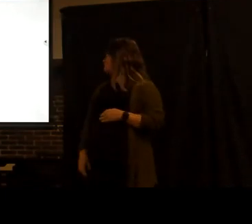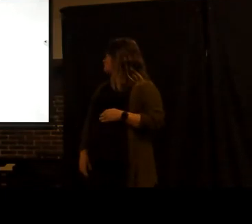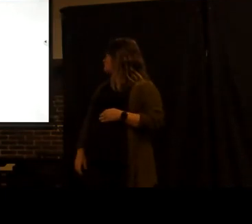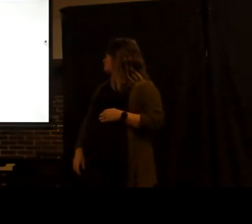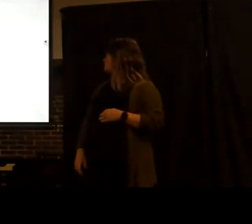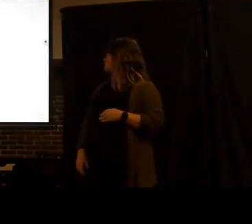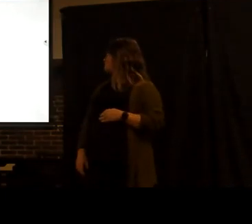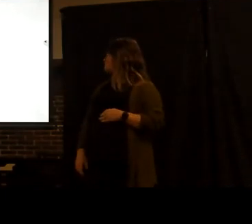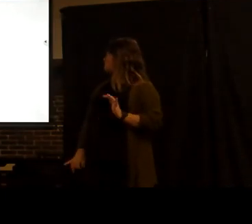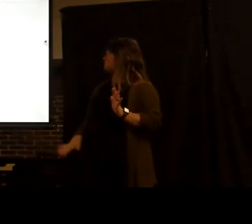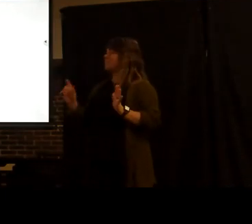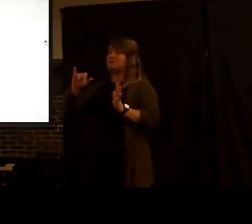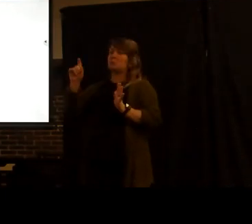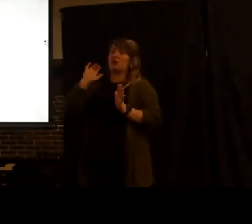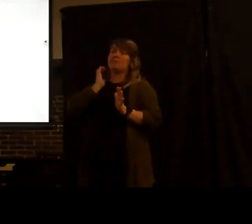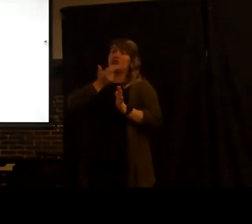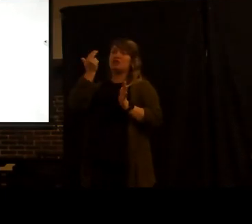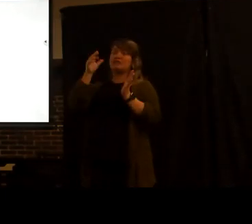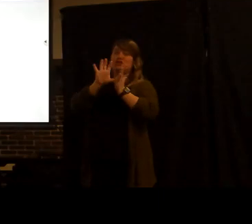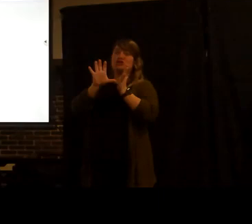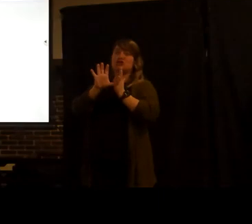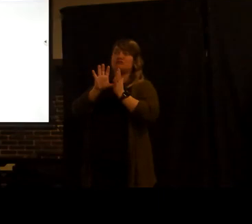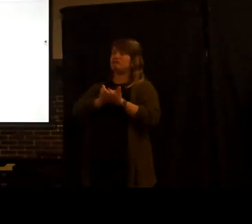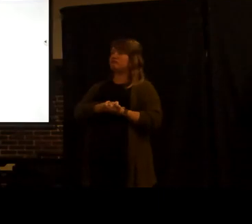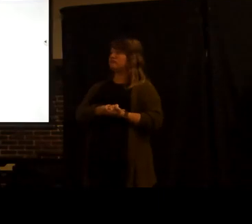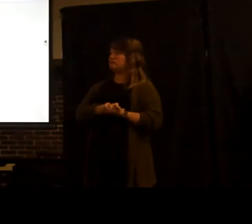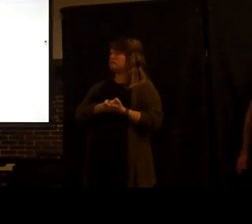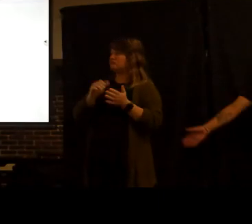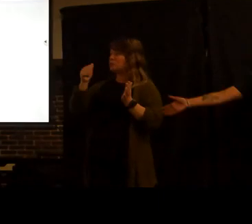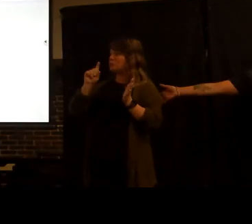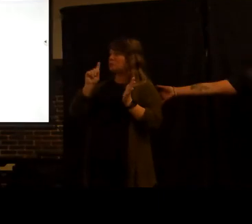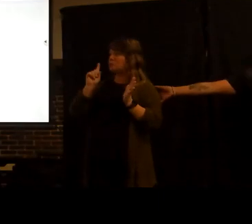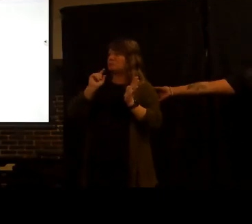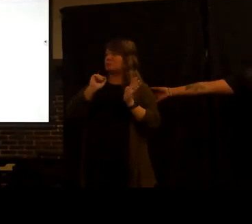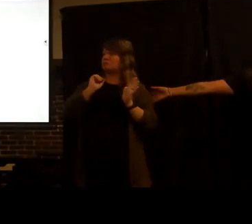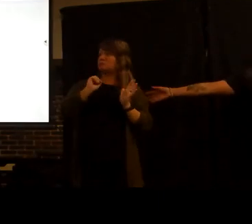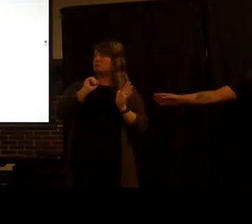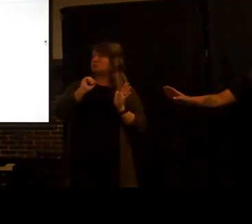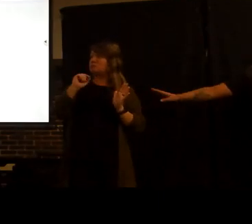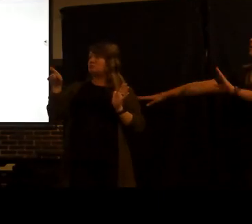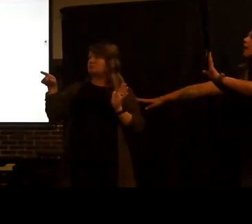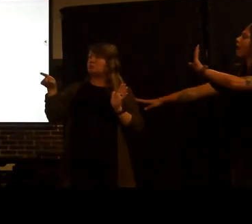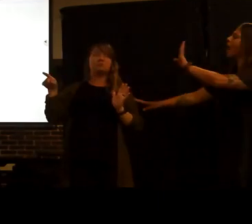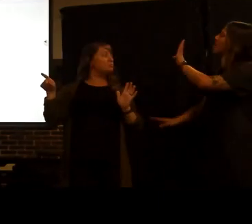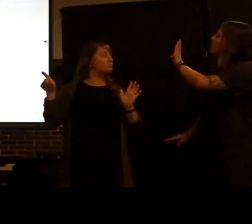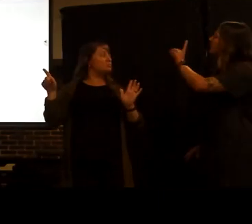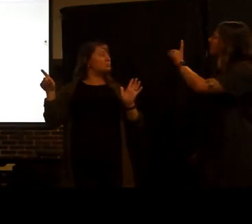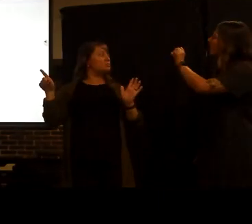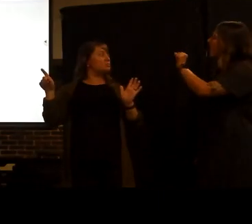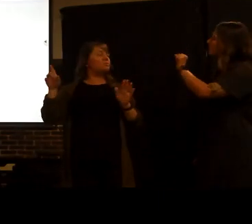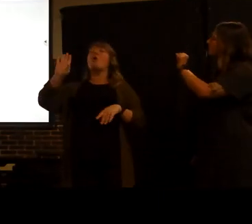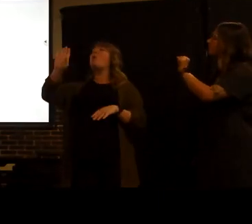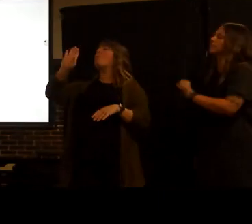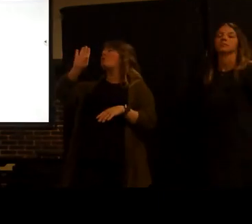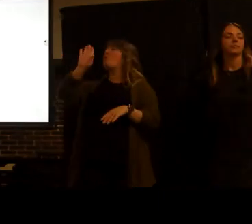and our BDDS services as well. So that's where our 13 seniors are currently.